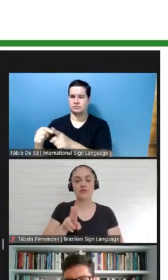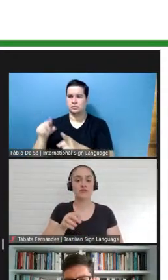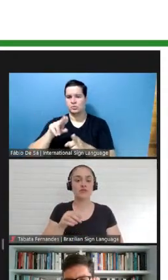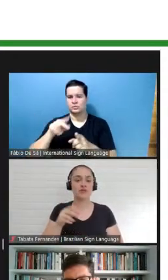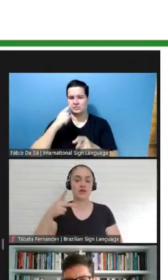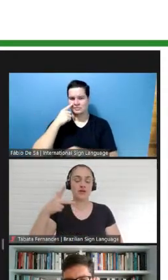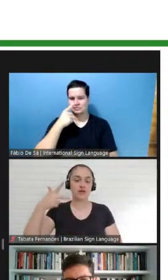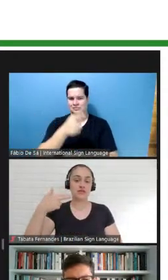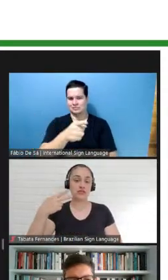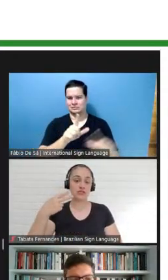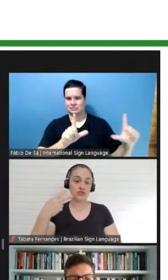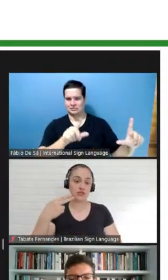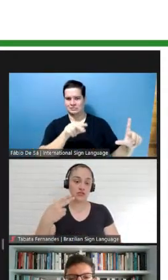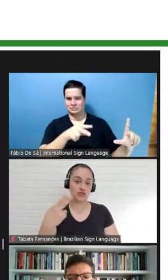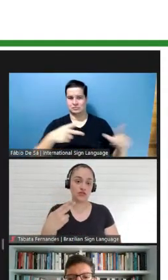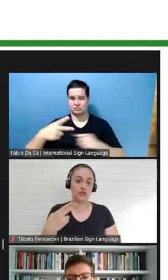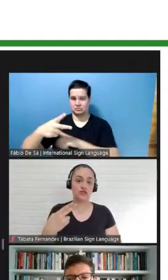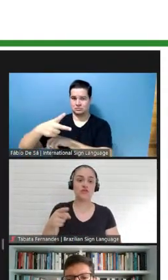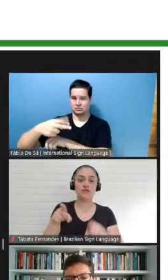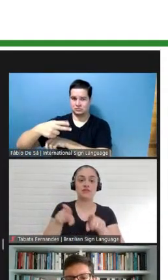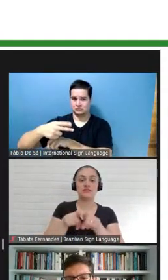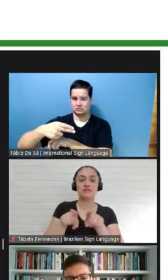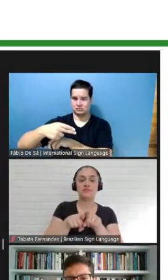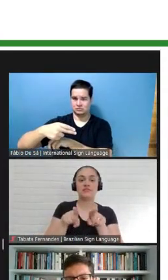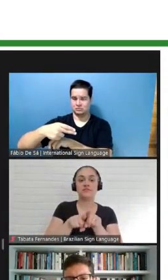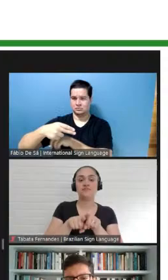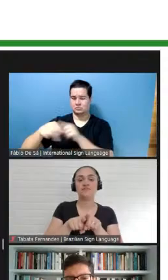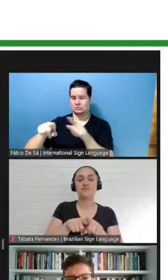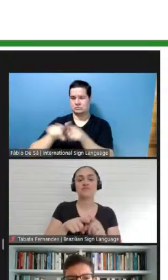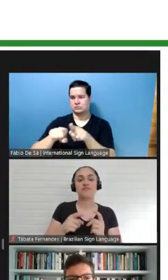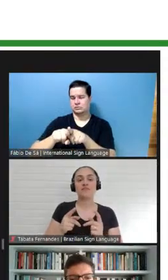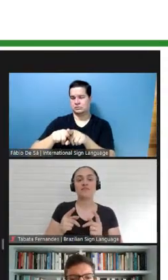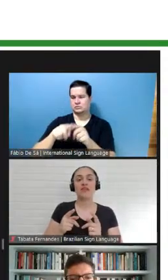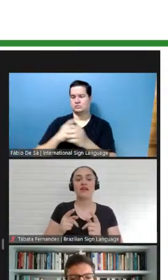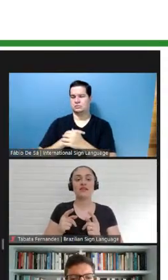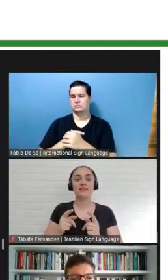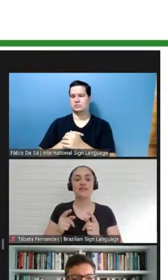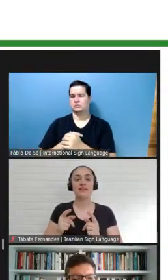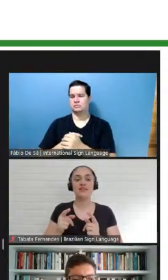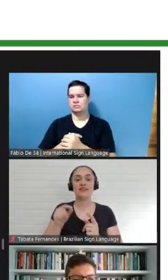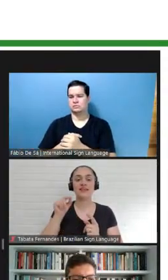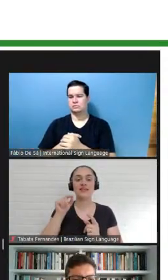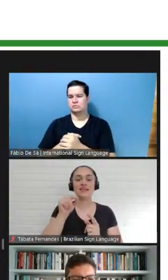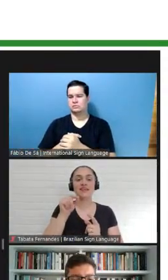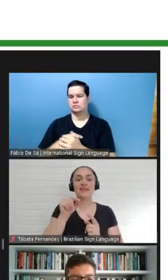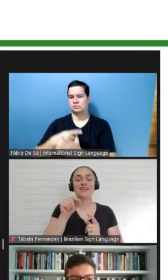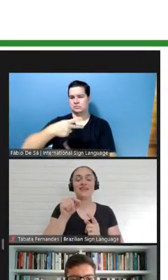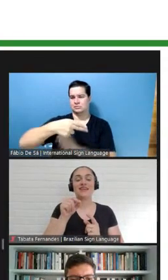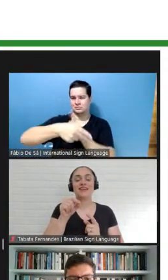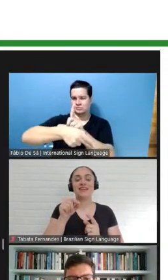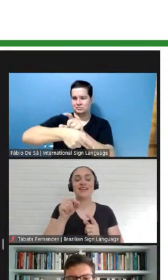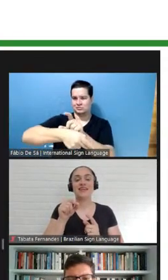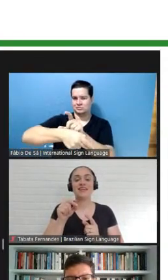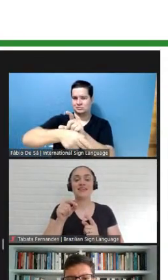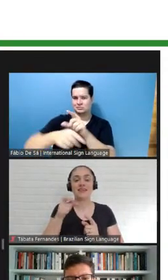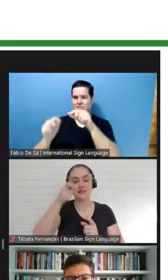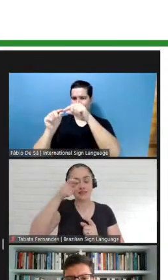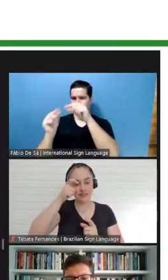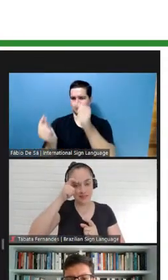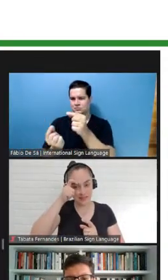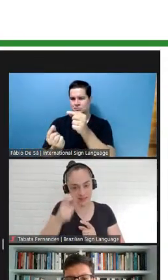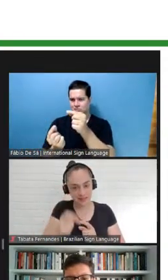low muscle tone. So I can actually be incorporating them into a classroom activity, but by using low-tech